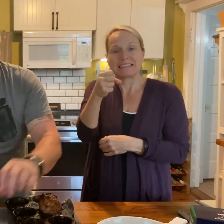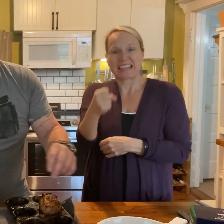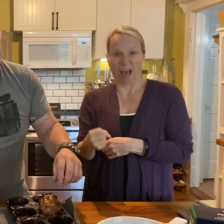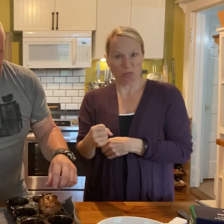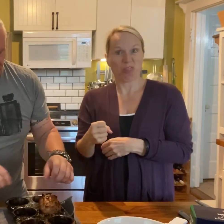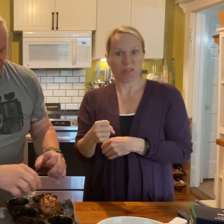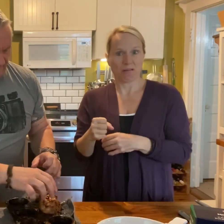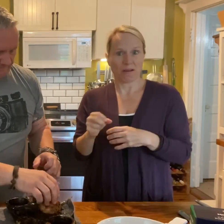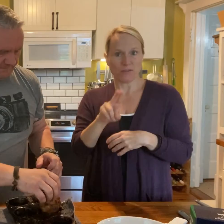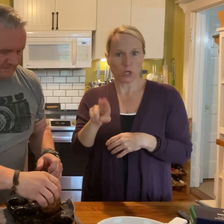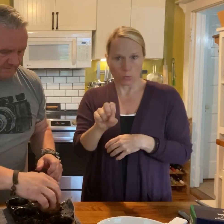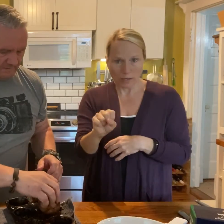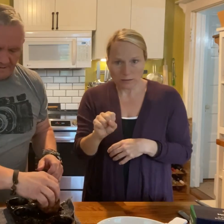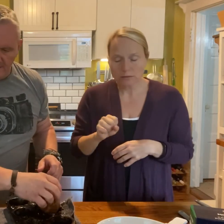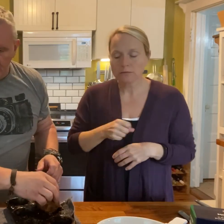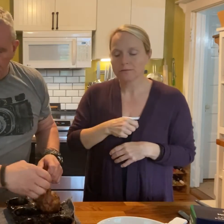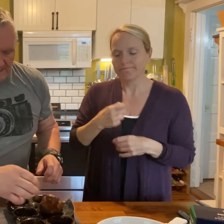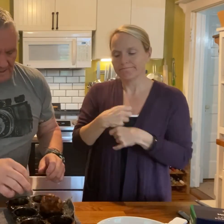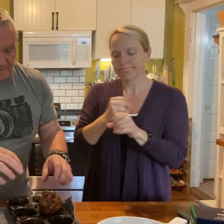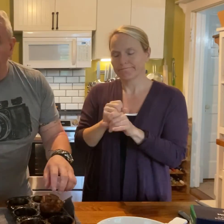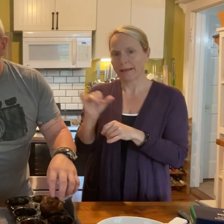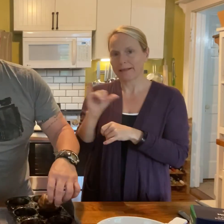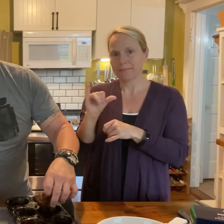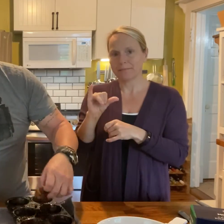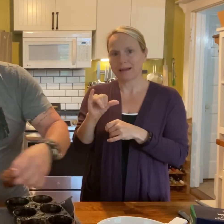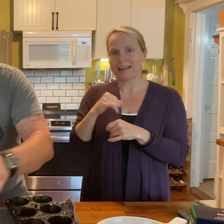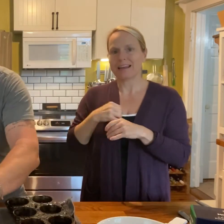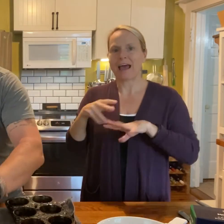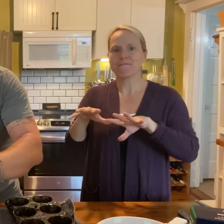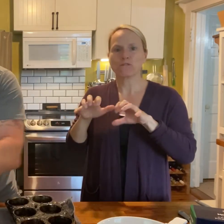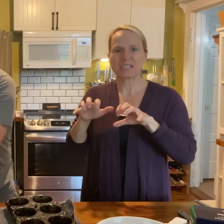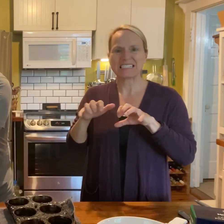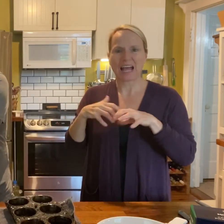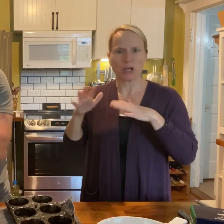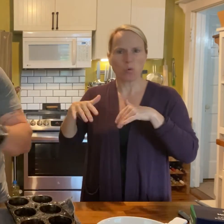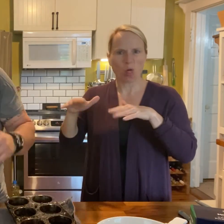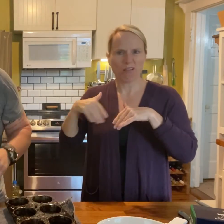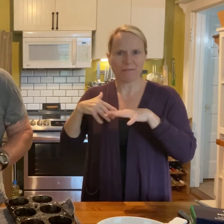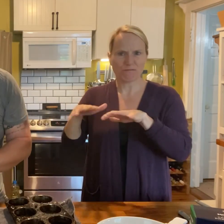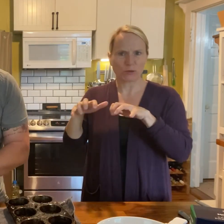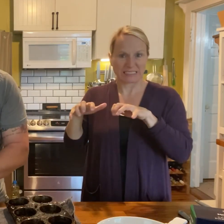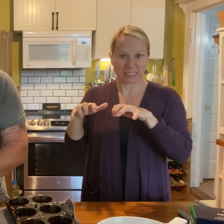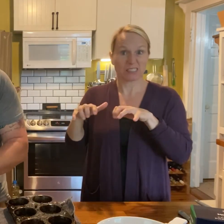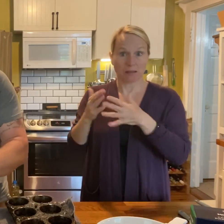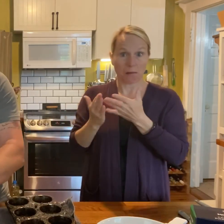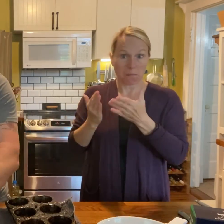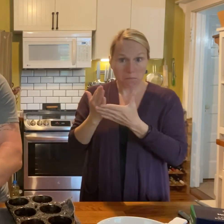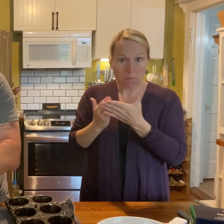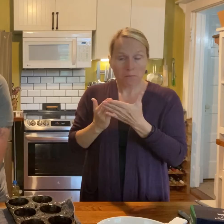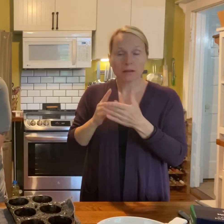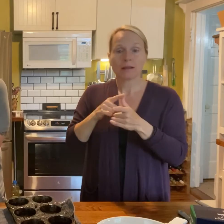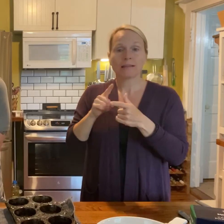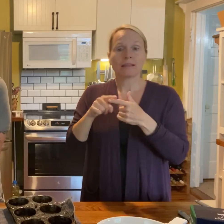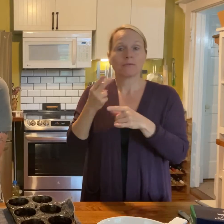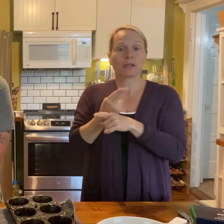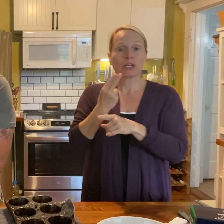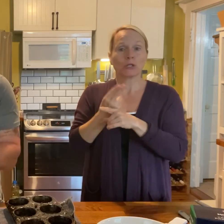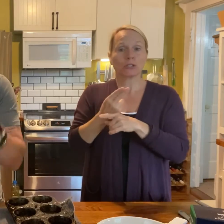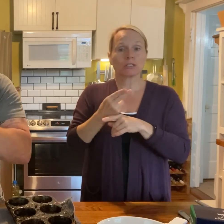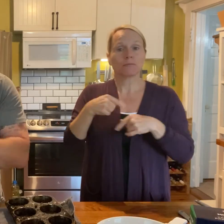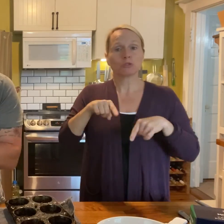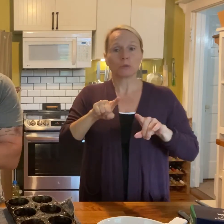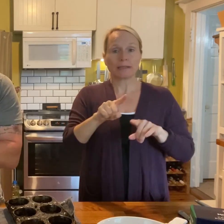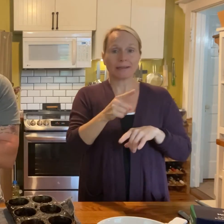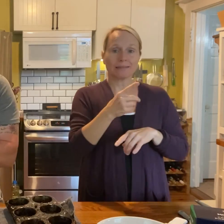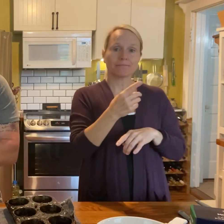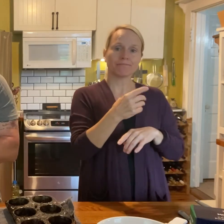them like this, and I just let them cool down and freeze them. And then when we use them on a dinner, I just